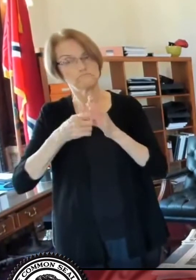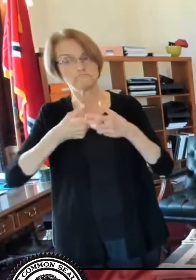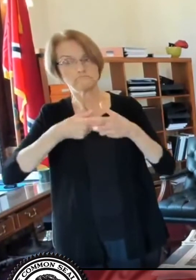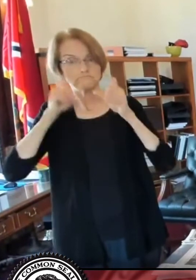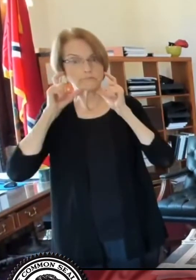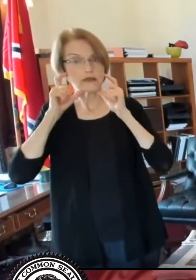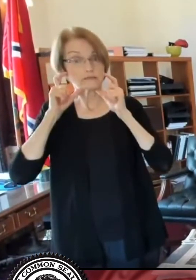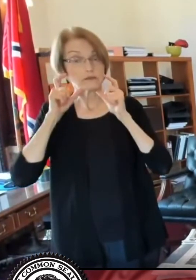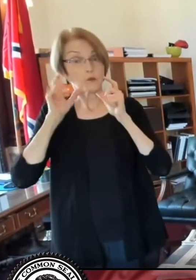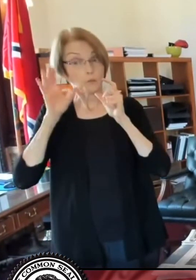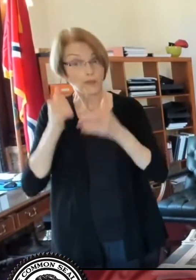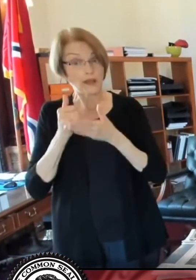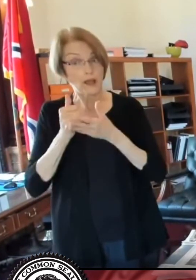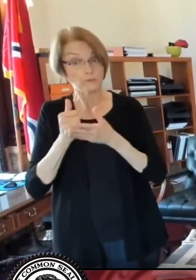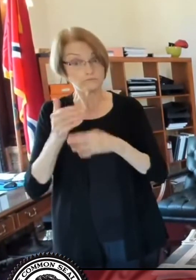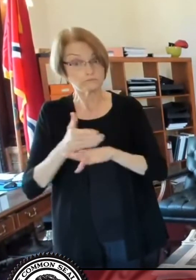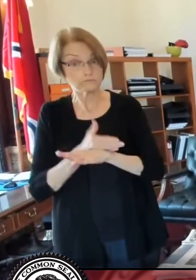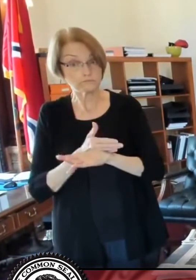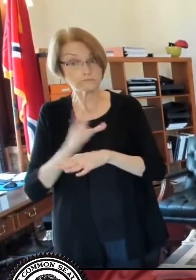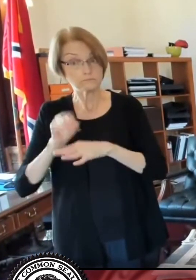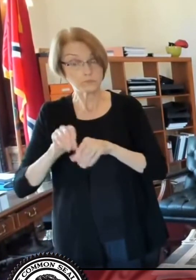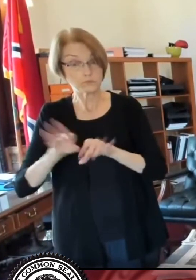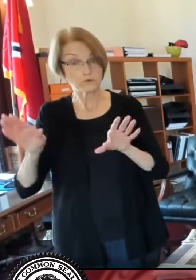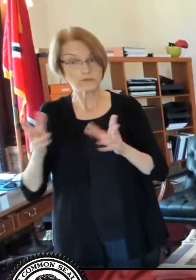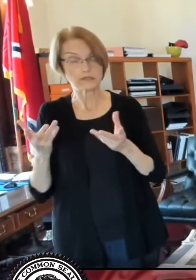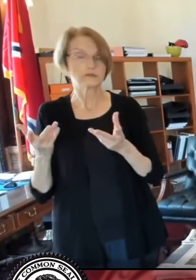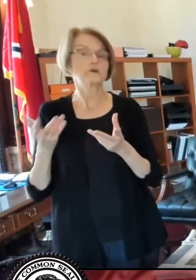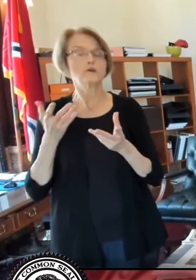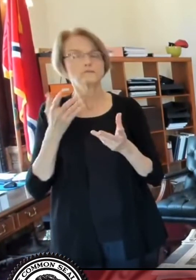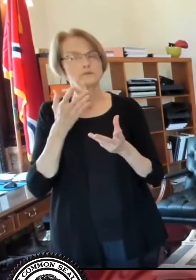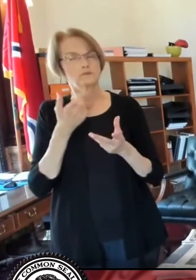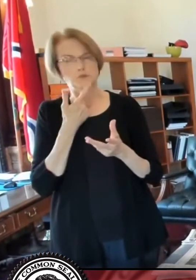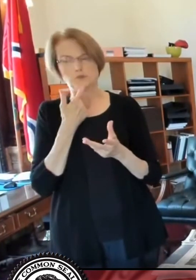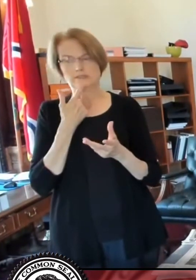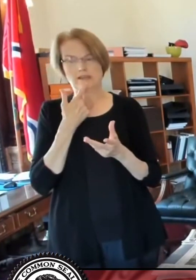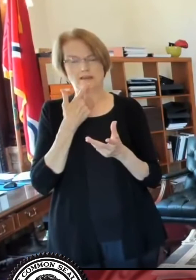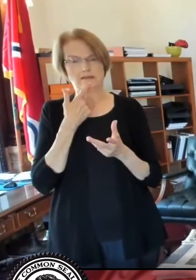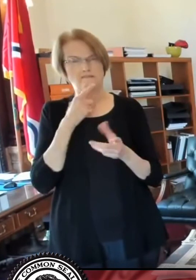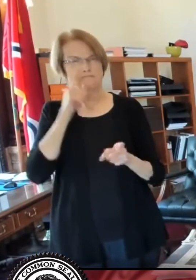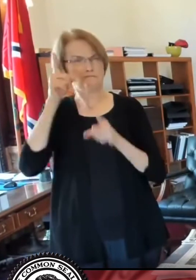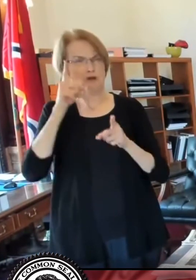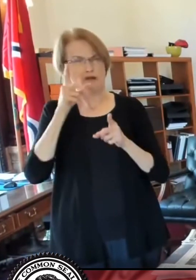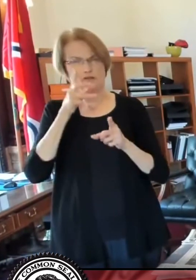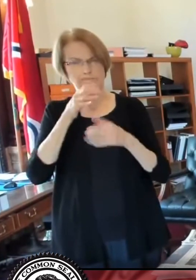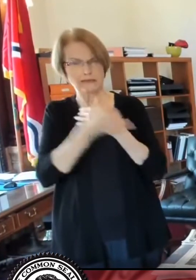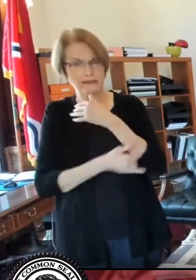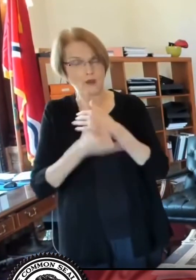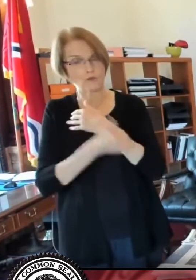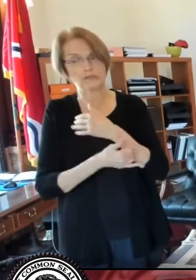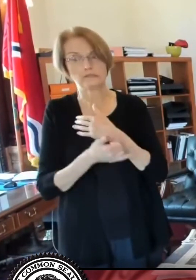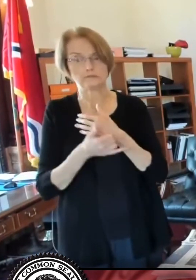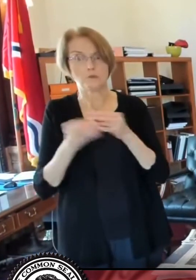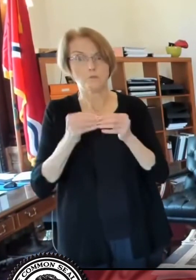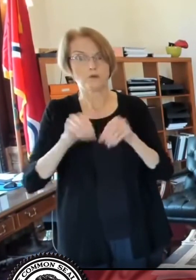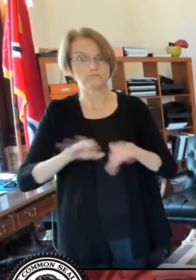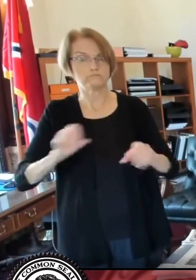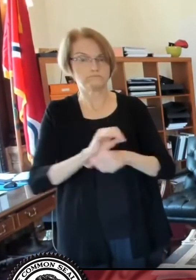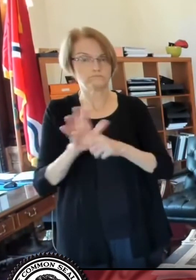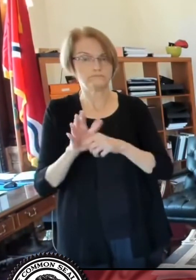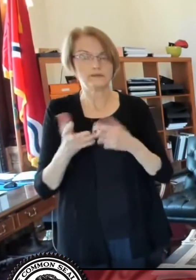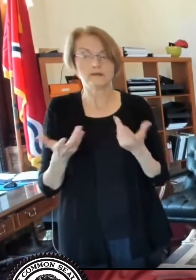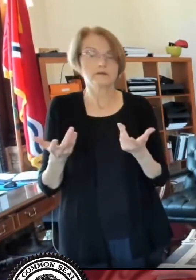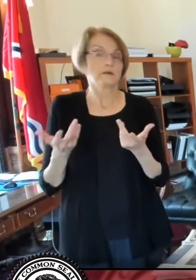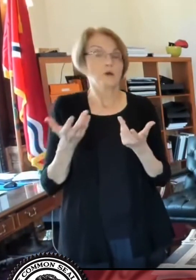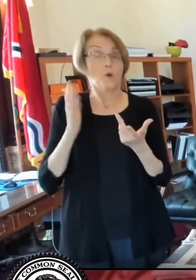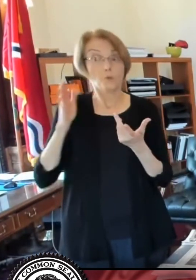are not doing as well as the St. Louis region is. So Pam, I don't know how much of a difference it would make. I don't have a crystal